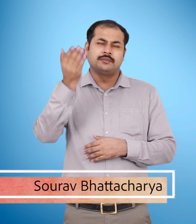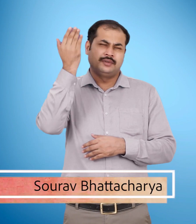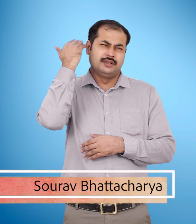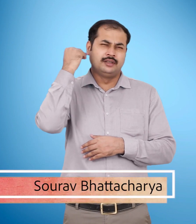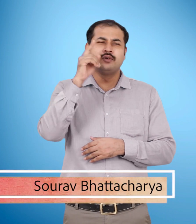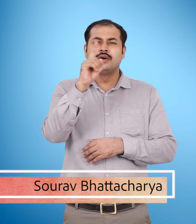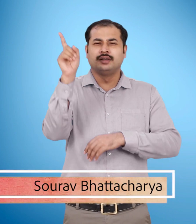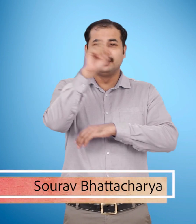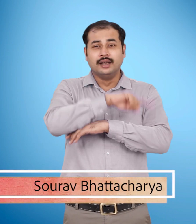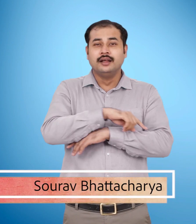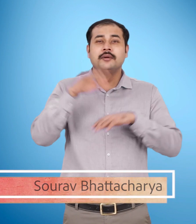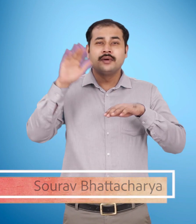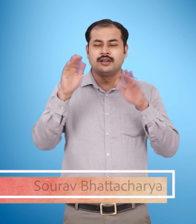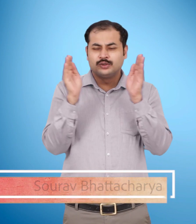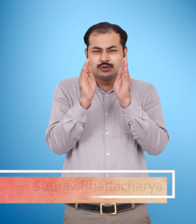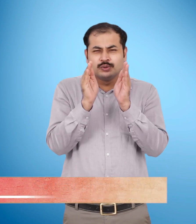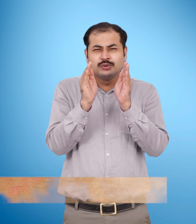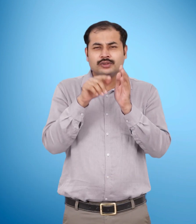Once I saw a little bird.